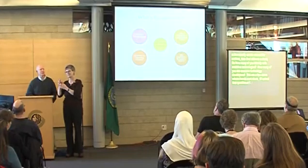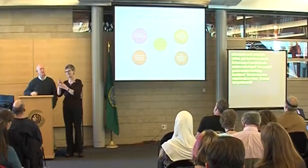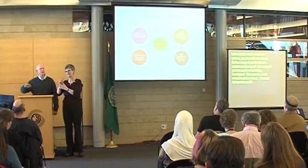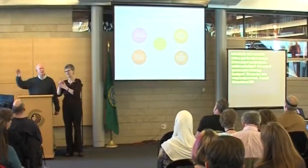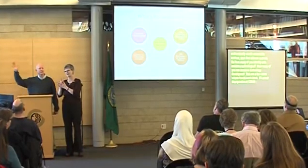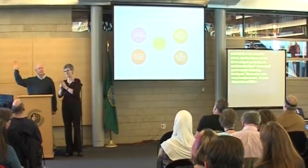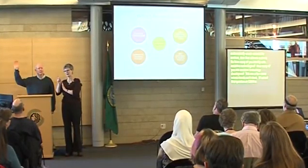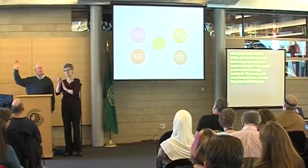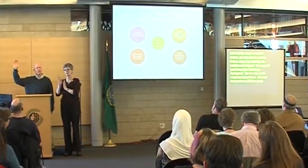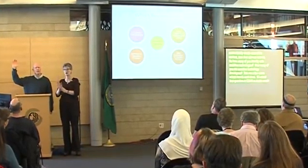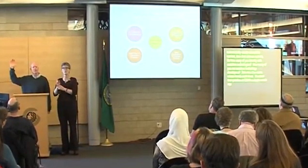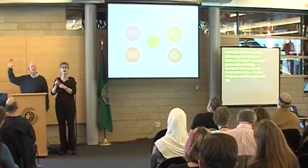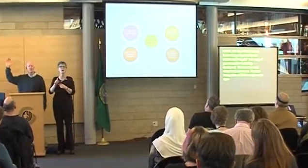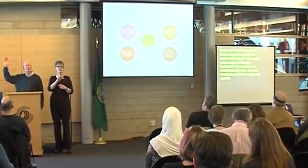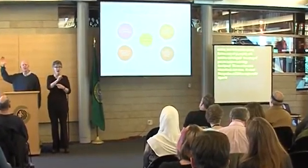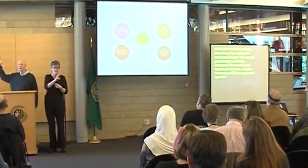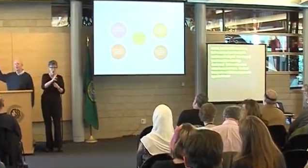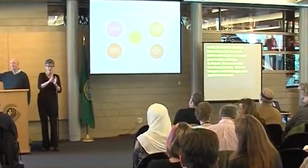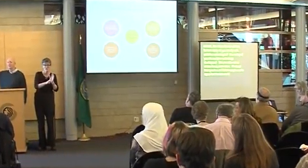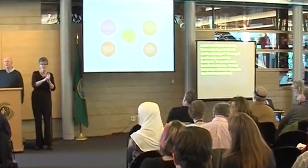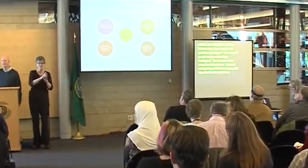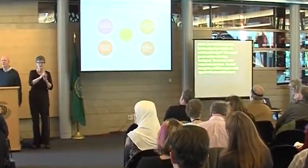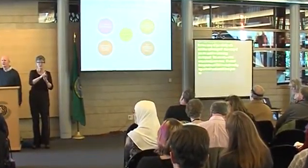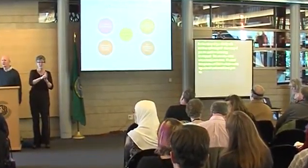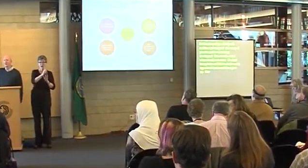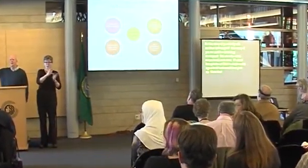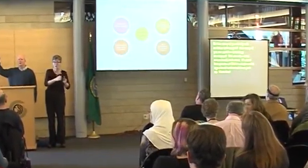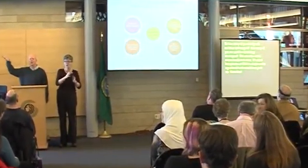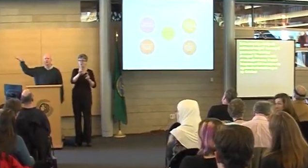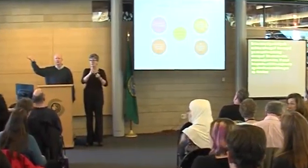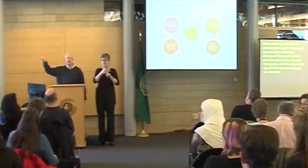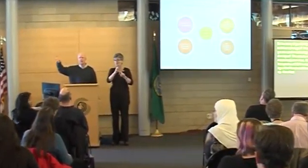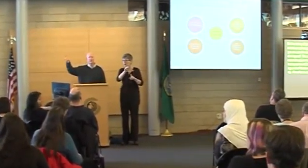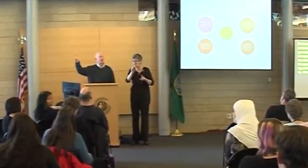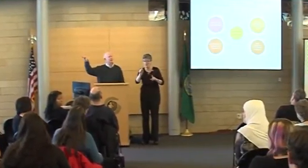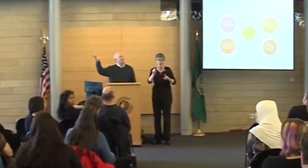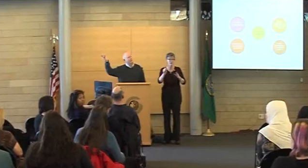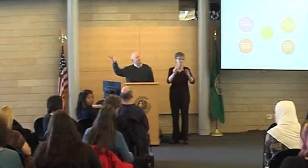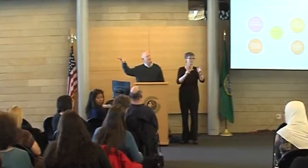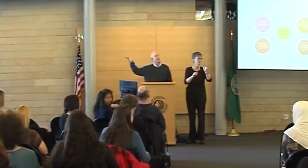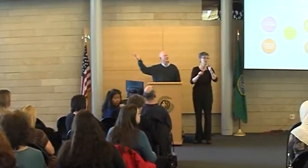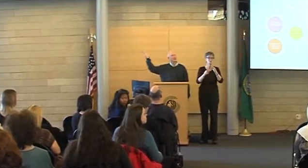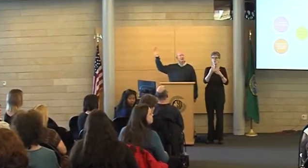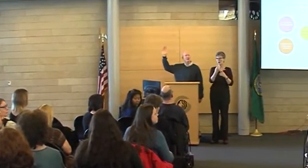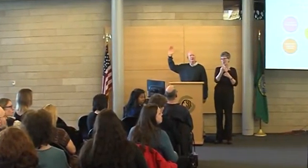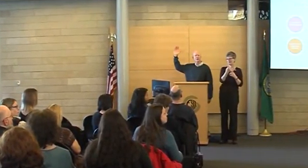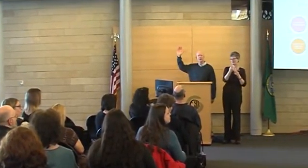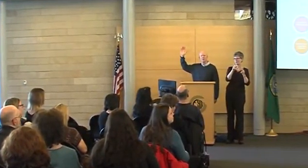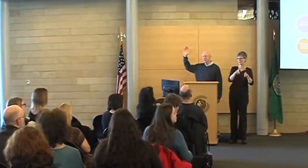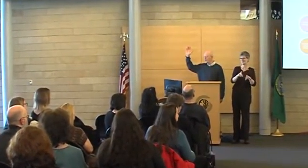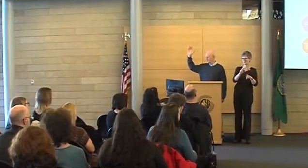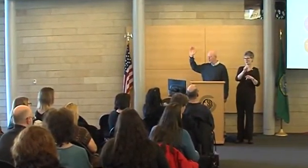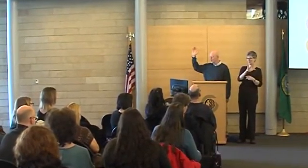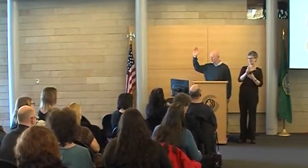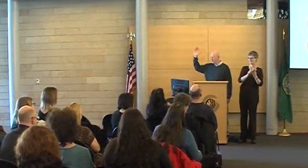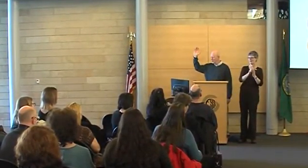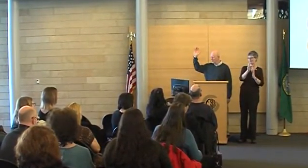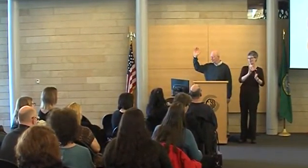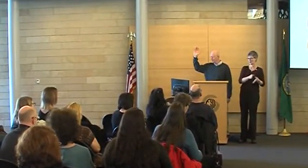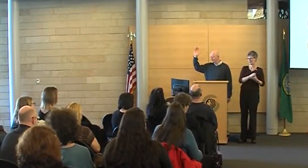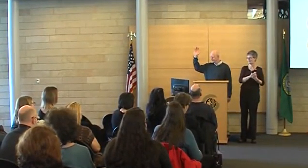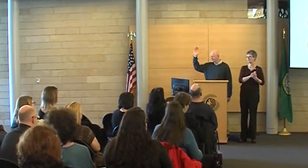few users that whose hands went down. No AT developers here. If I had asked that question at CSUN a couple weeks ago, then a